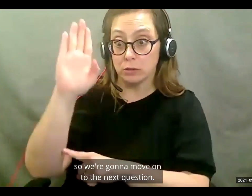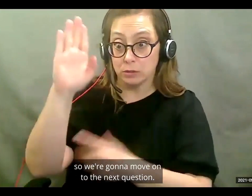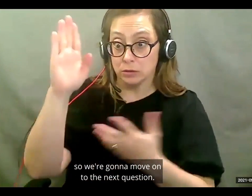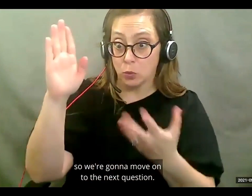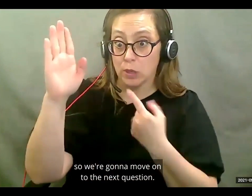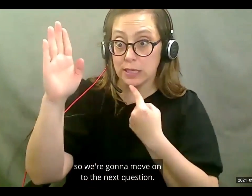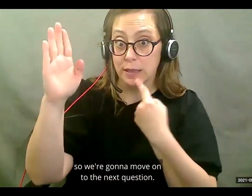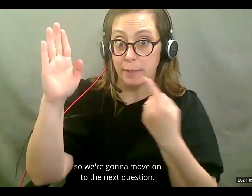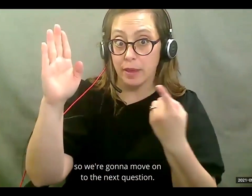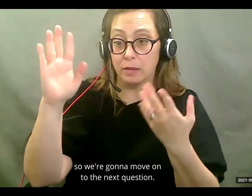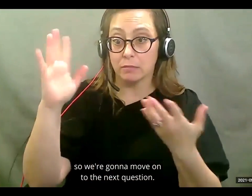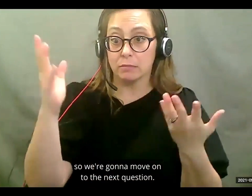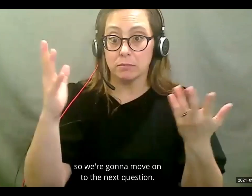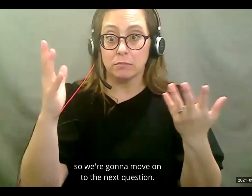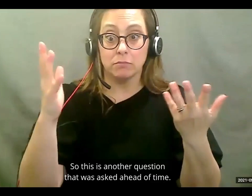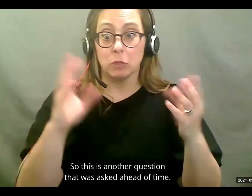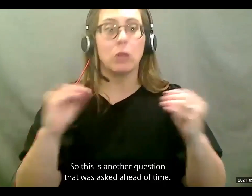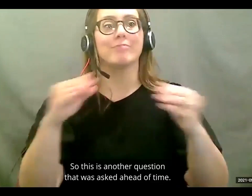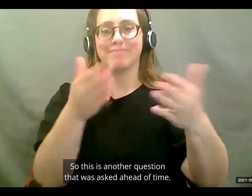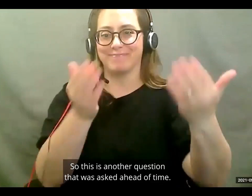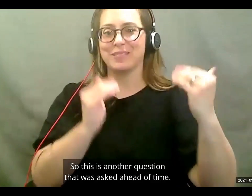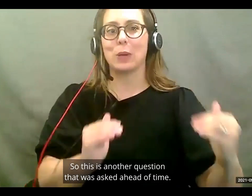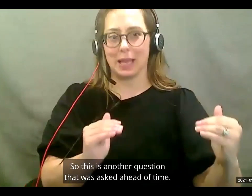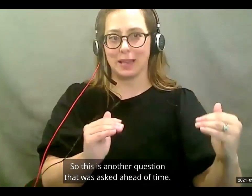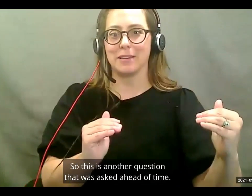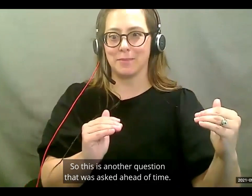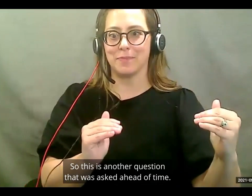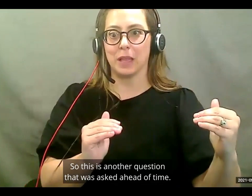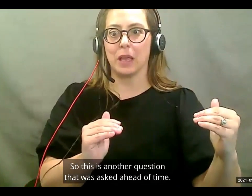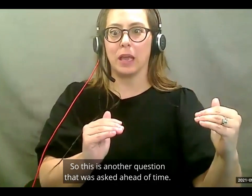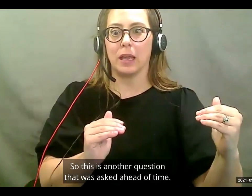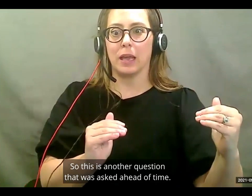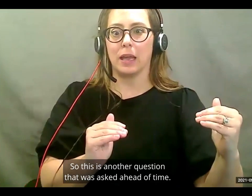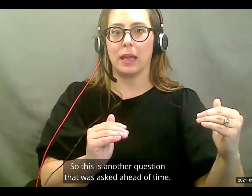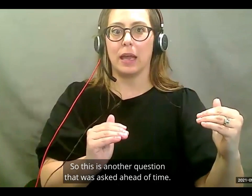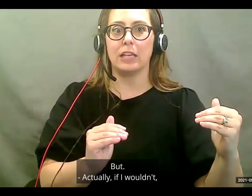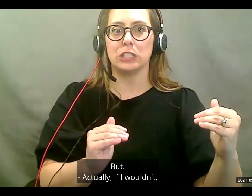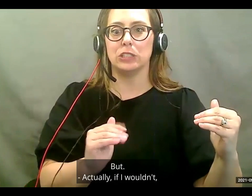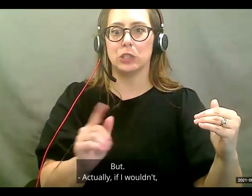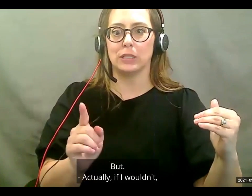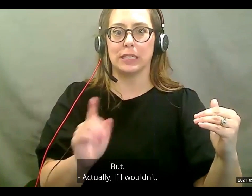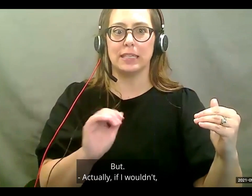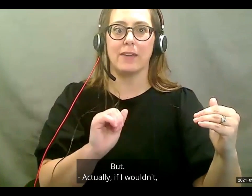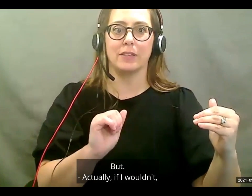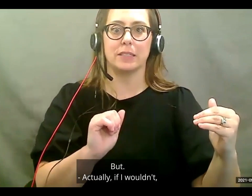move on to the next question. So this is another question that was asked ahead of time.